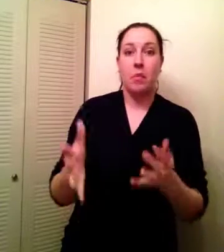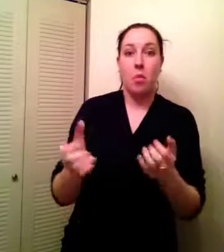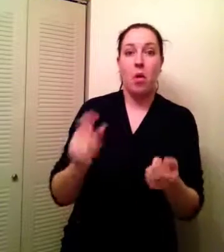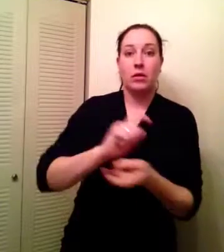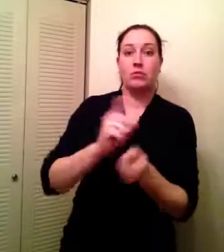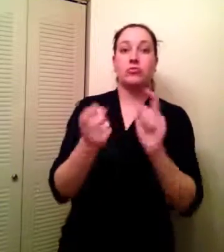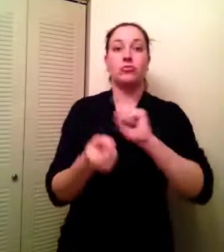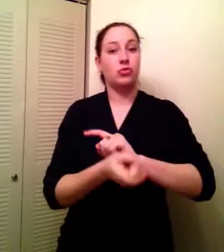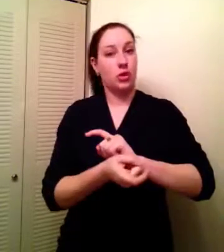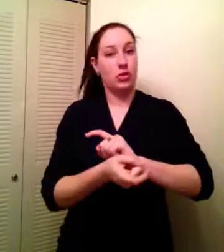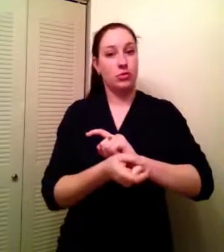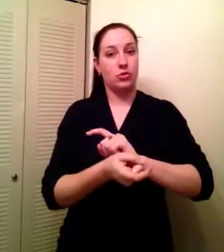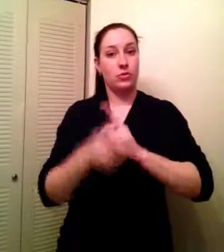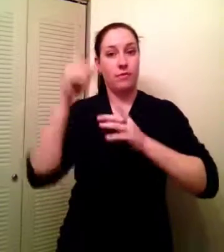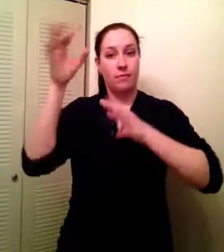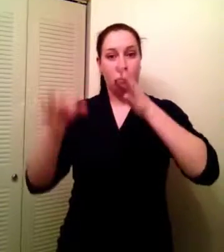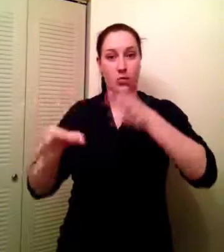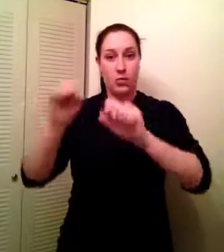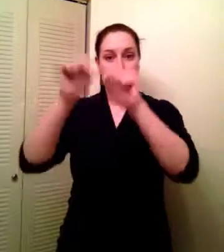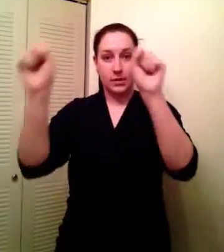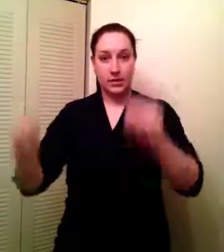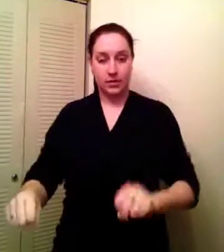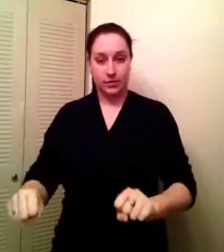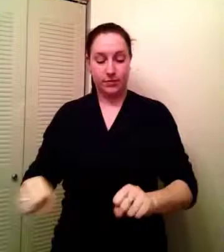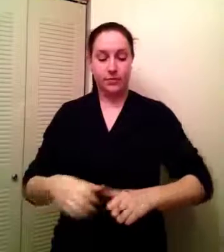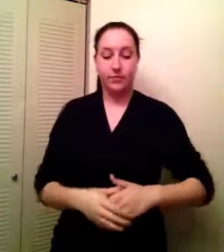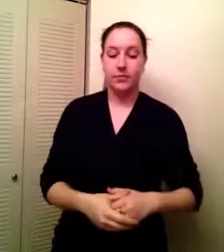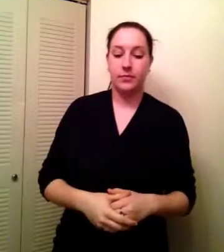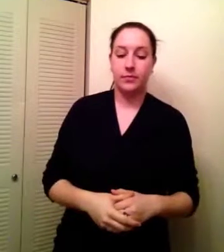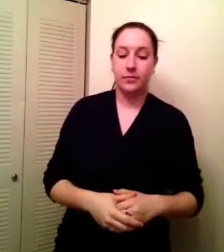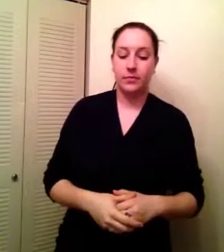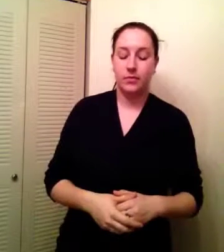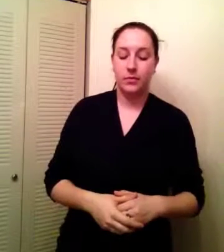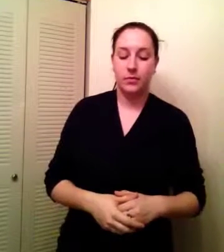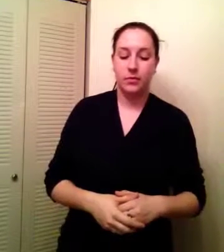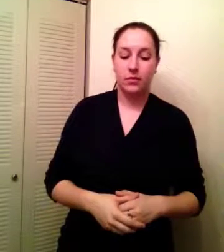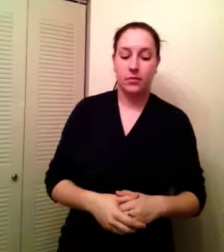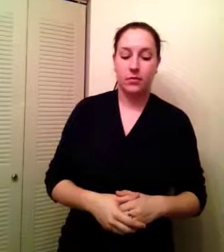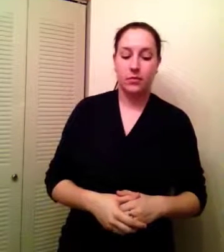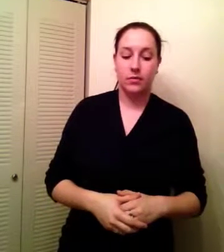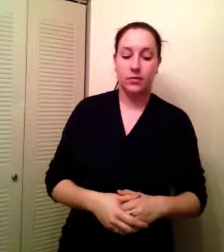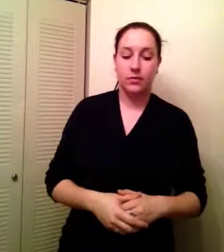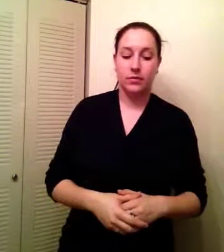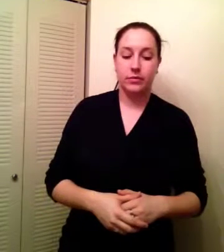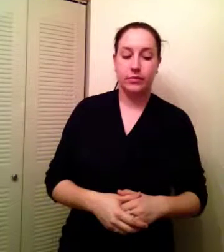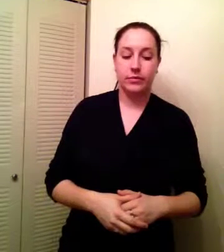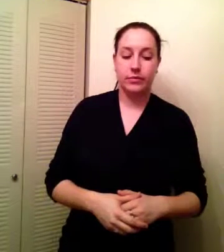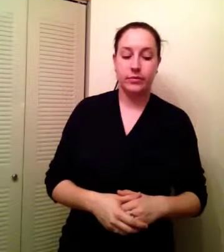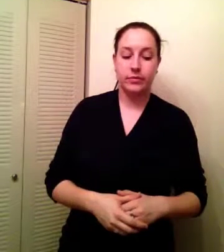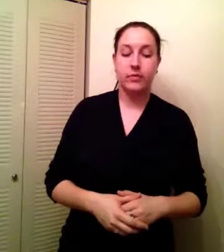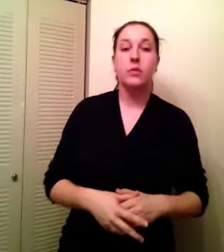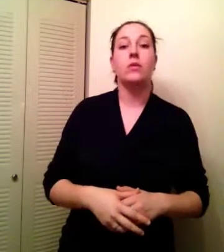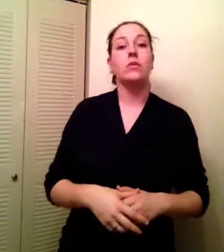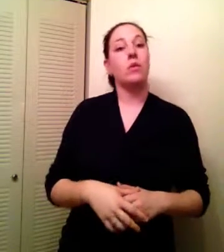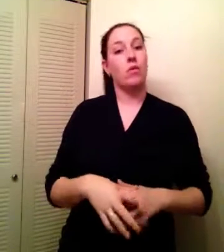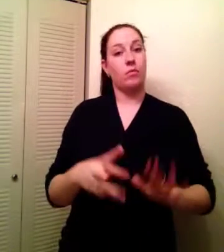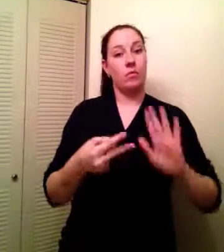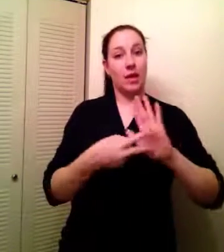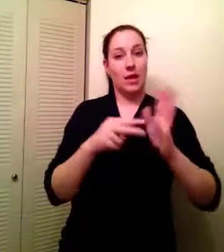I'm sorry? It's a victim focus. It's a victim. It brings in the victim as part of the focus. That's very accurate.